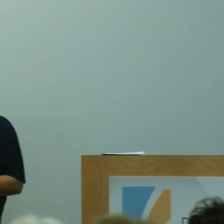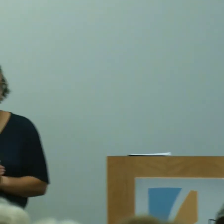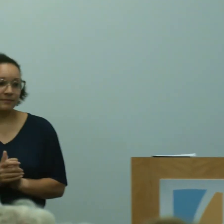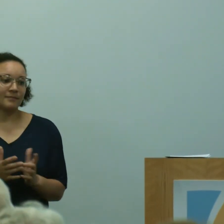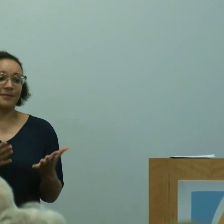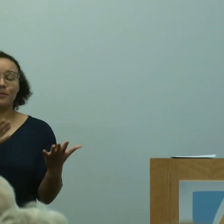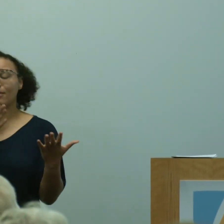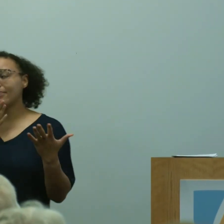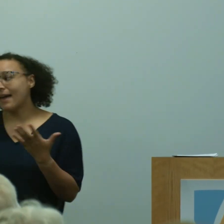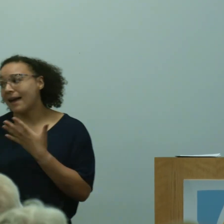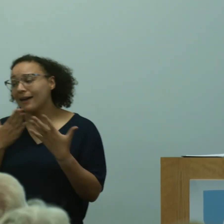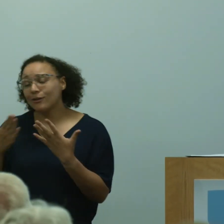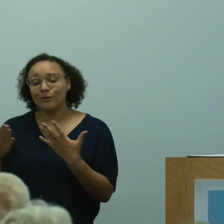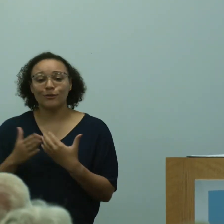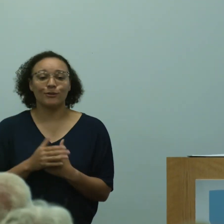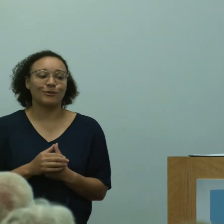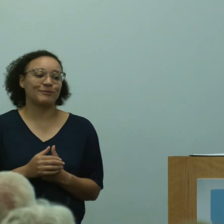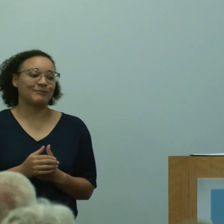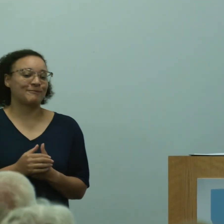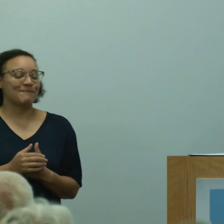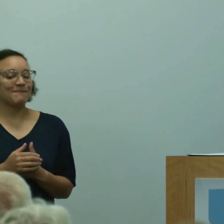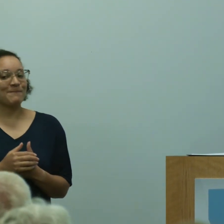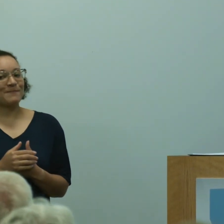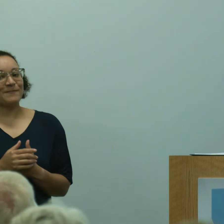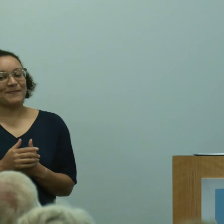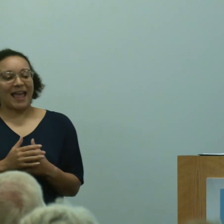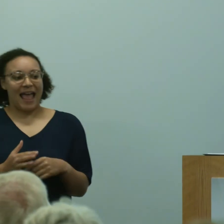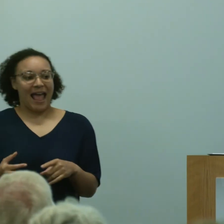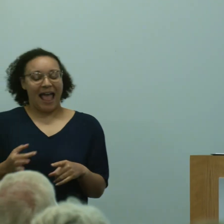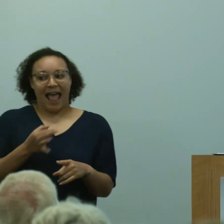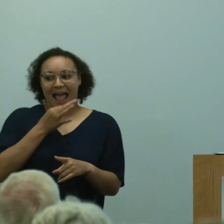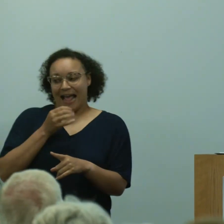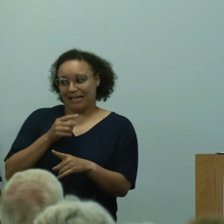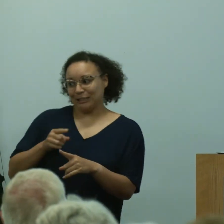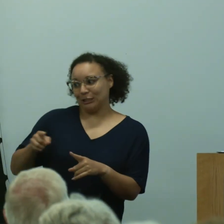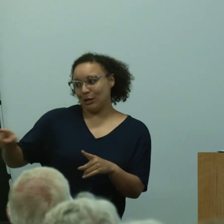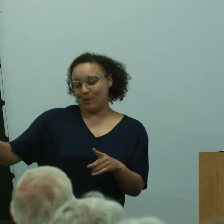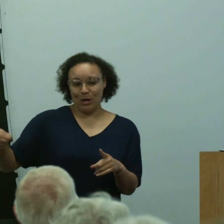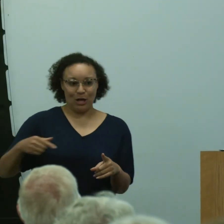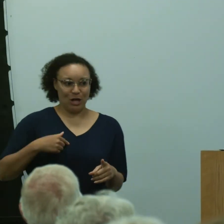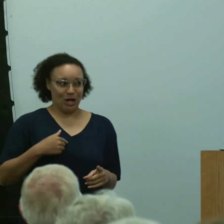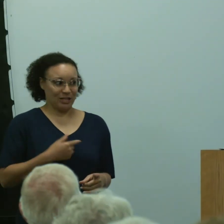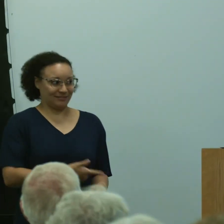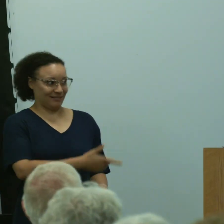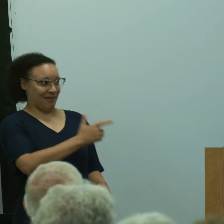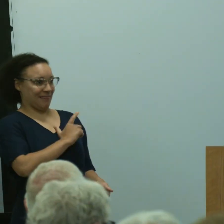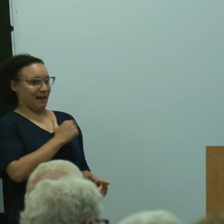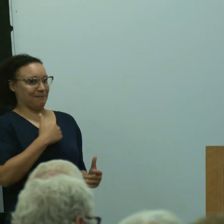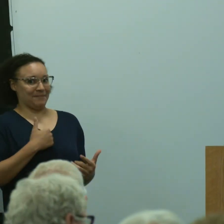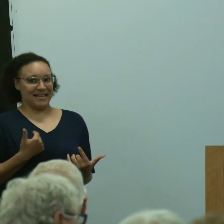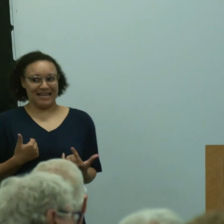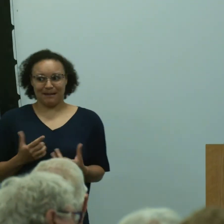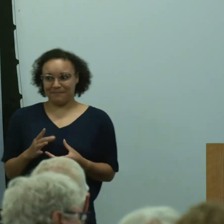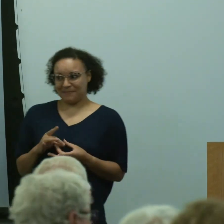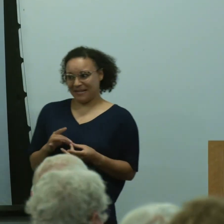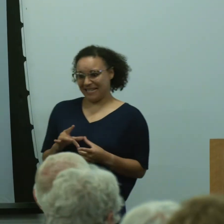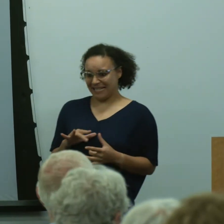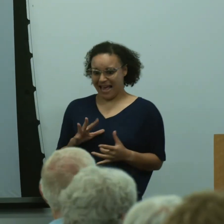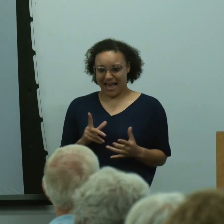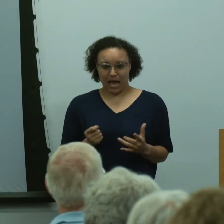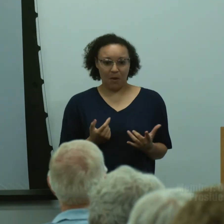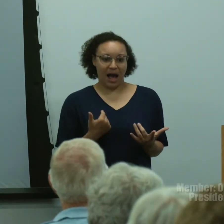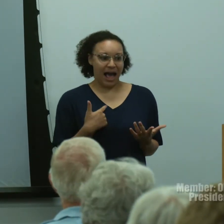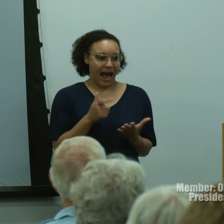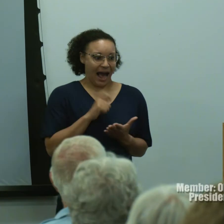Well, thank you, Diane. You know, when you have all these experts, what can I say, right? I rewrote my presentation 4